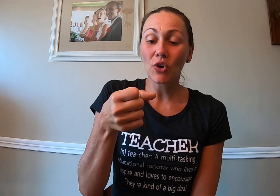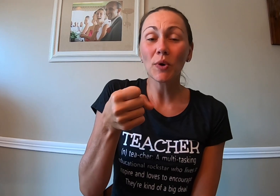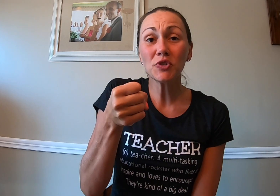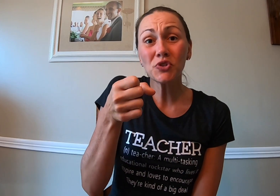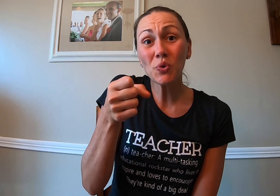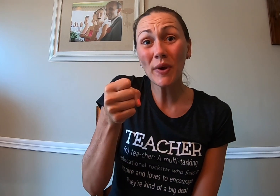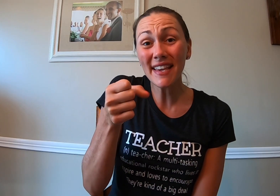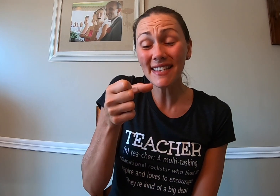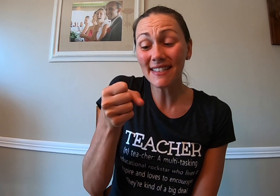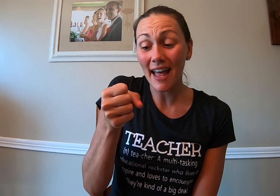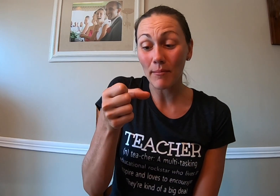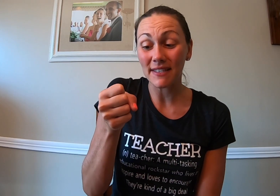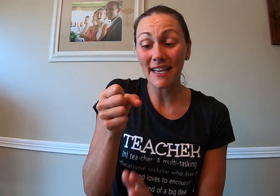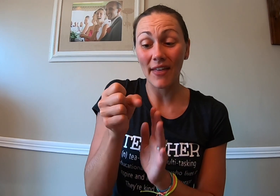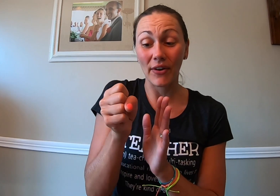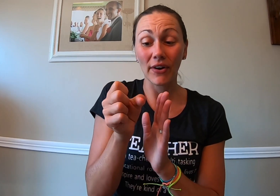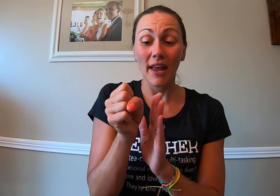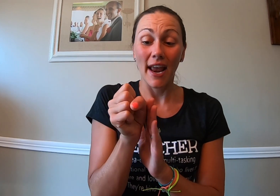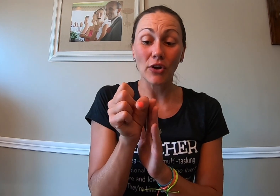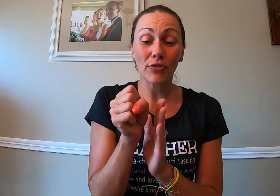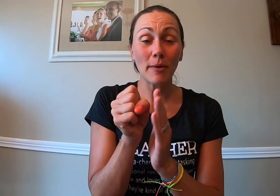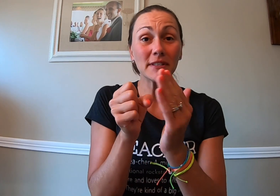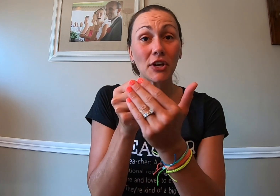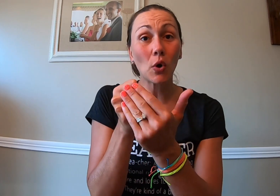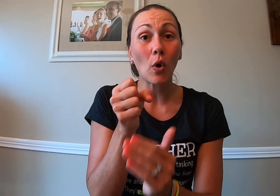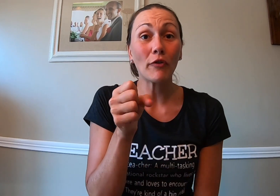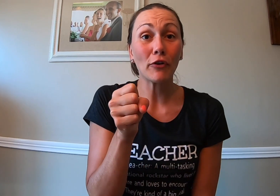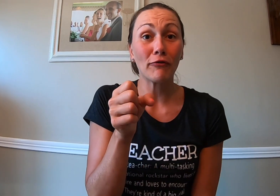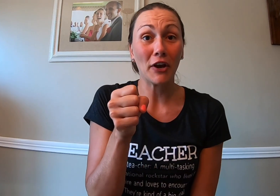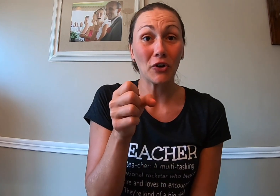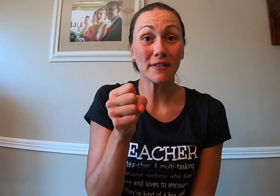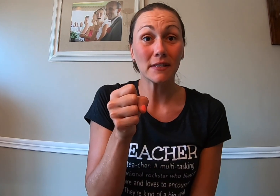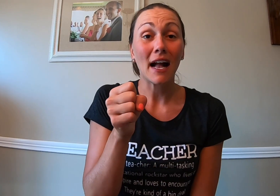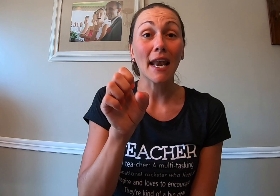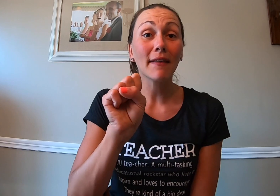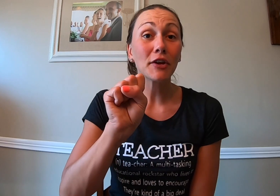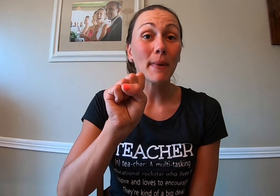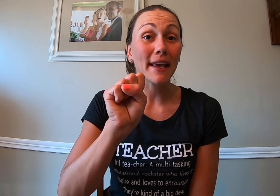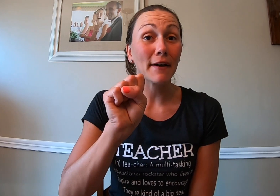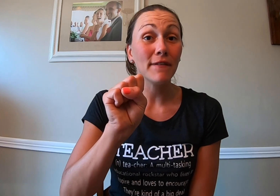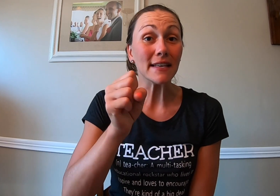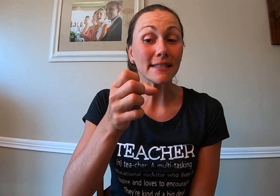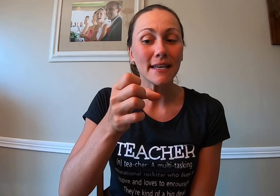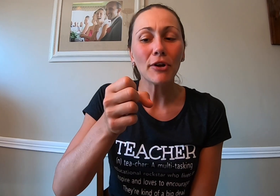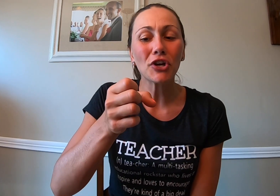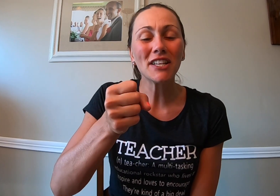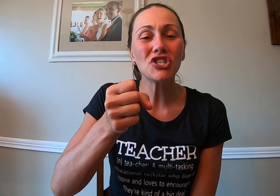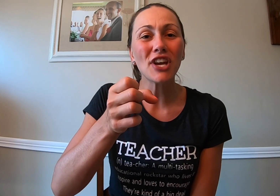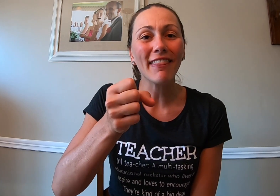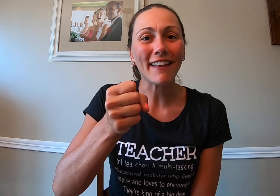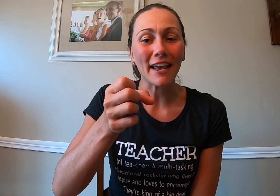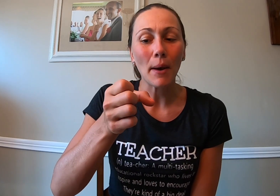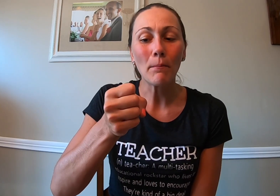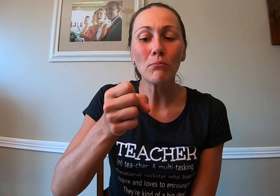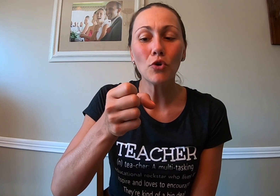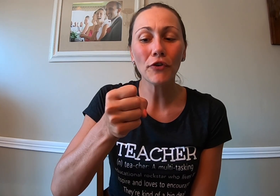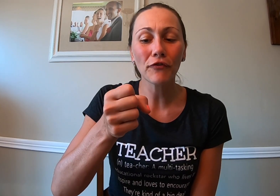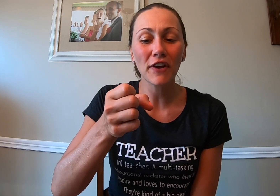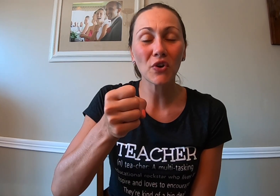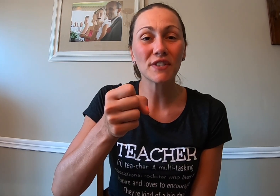going to squeeze them together, and your thumb is going to go over your fingers, kind of like you're making a fist. But you're going to gently move your fingers and